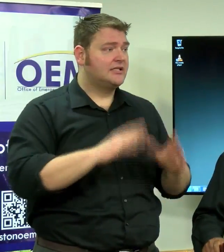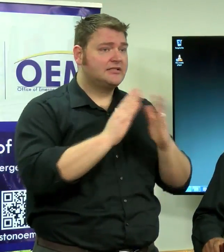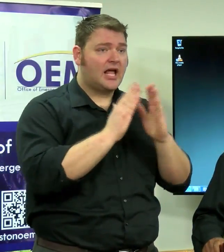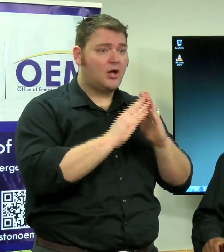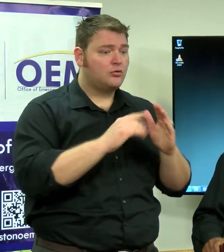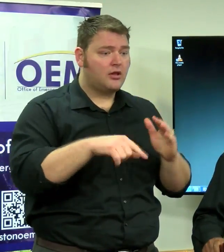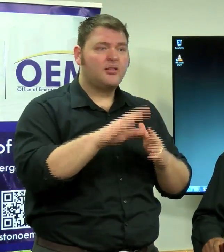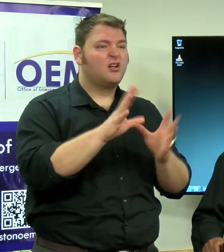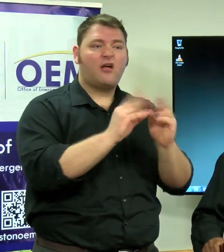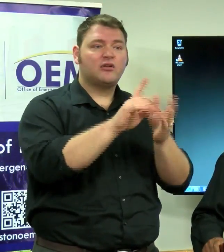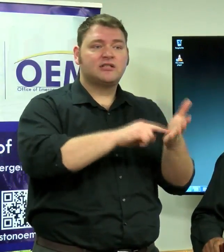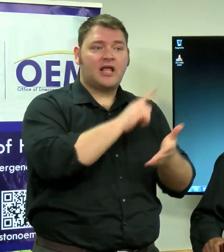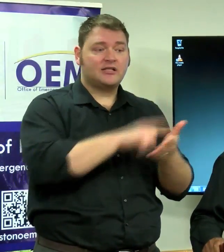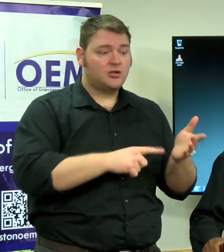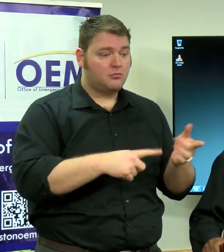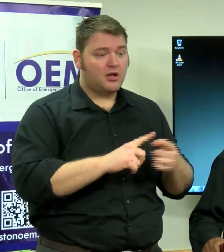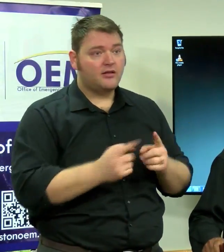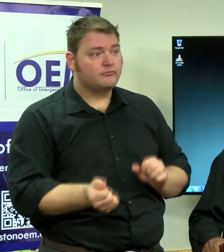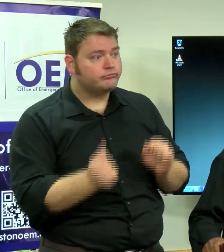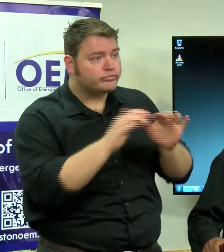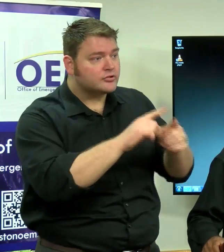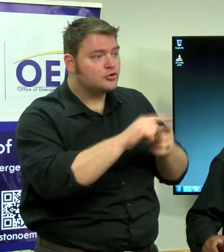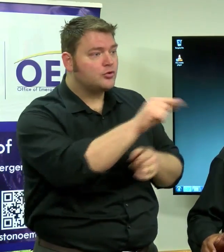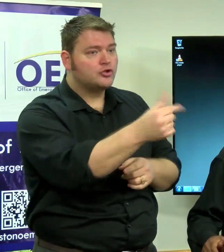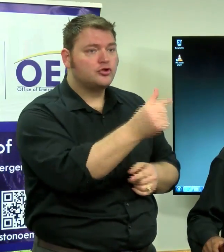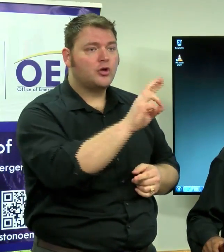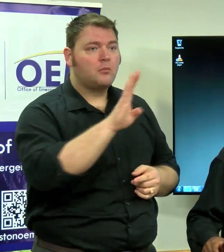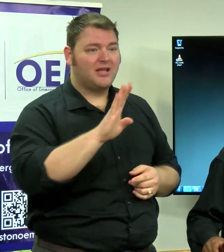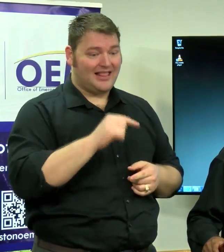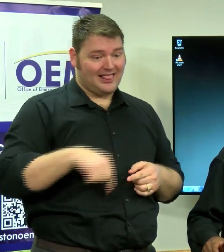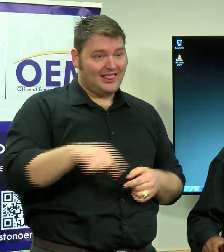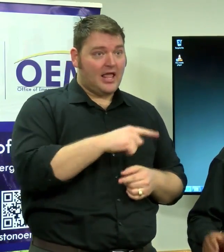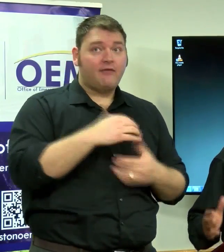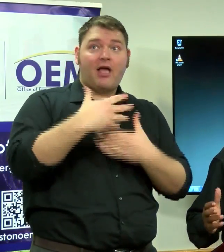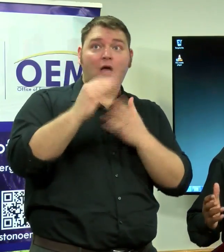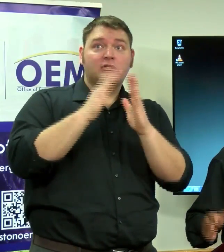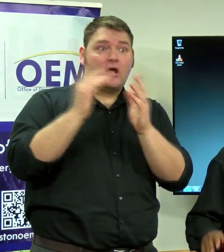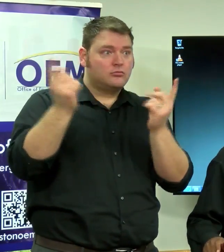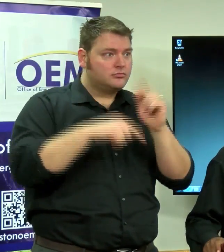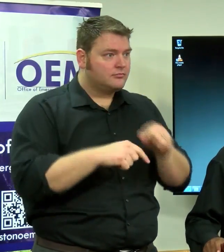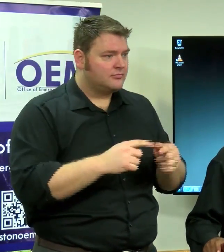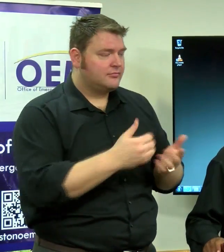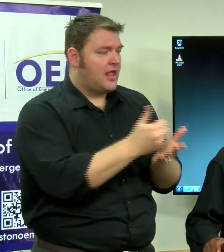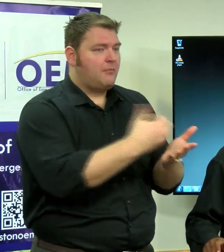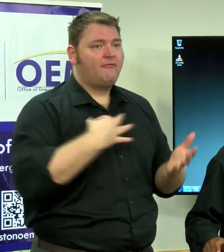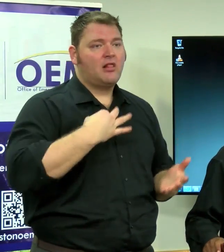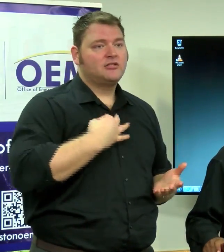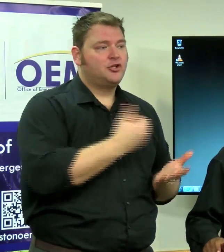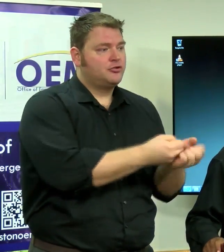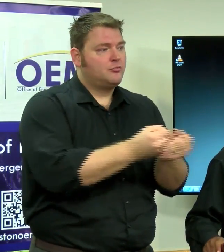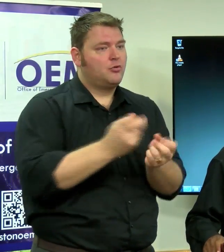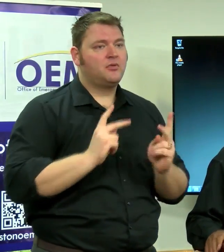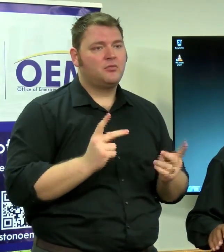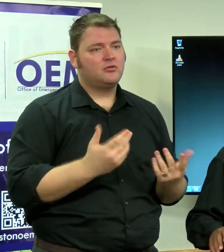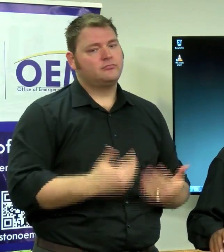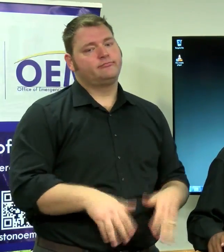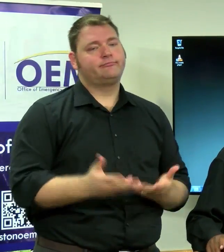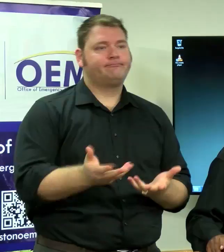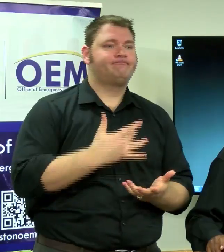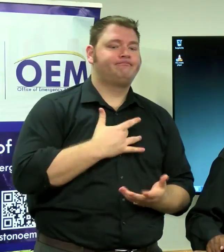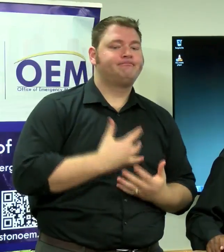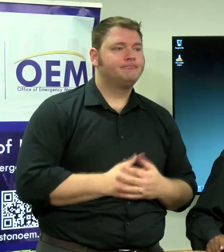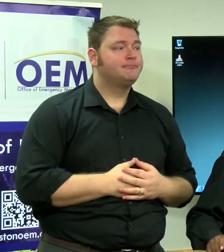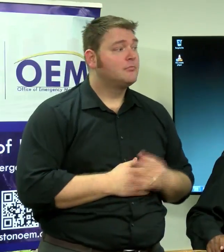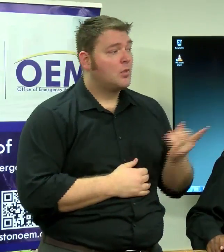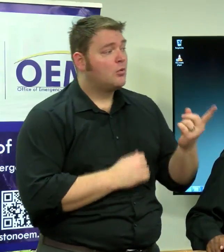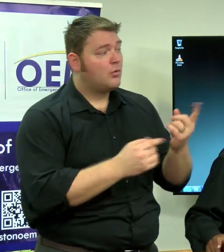do their conference, but they went over to the George R. Brown this morning to serve as volunteers. You know, what can you say? But say thank you. Yes, sir, and then we're going to wrap it